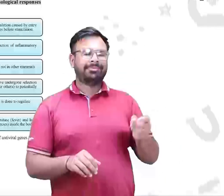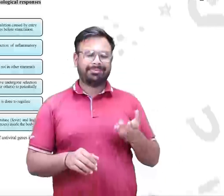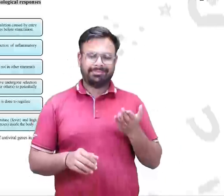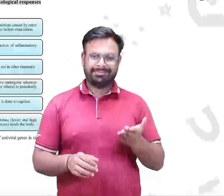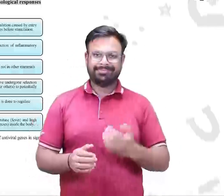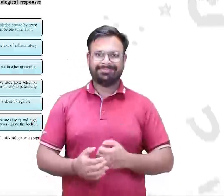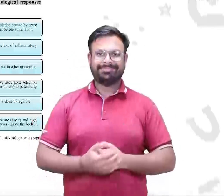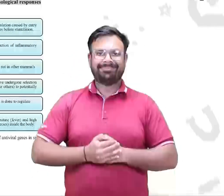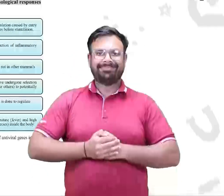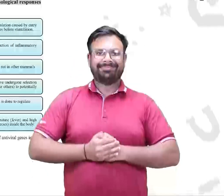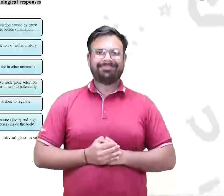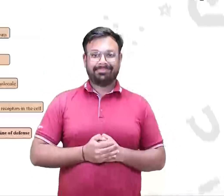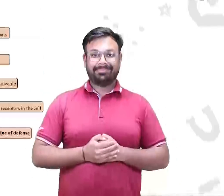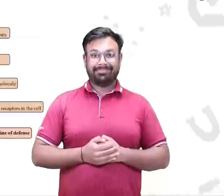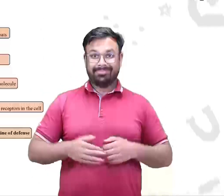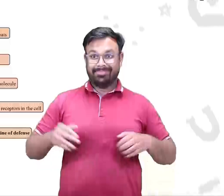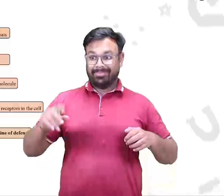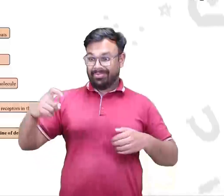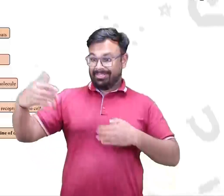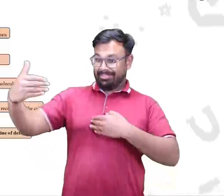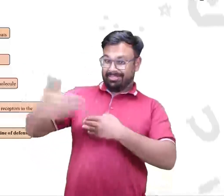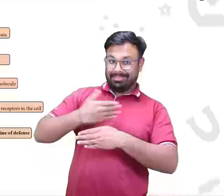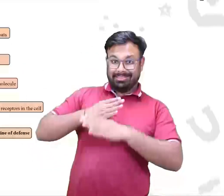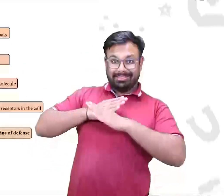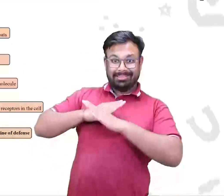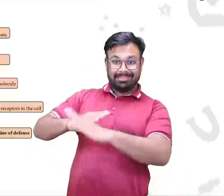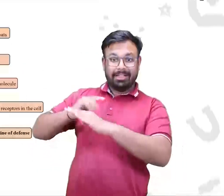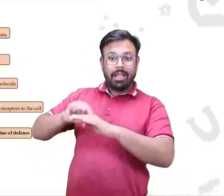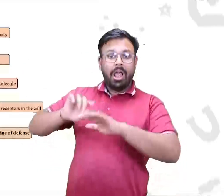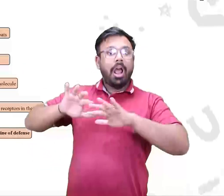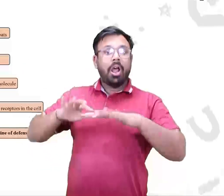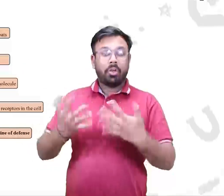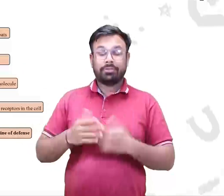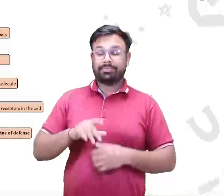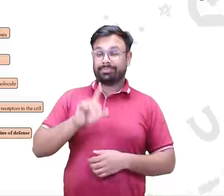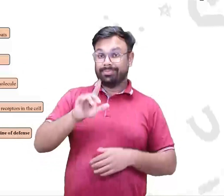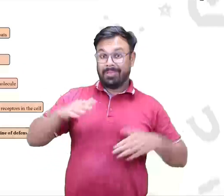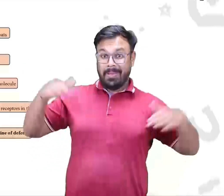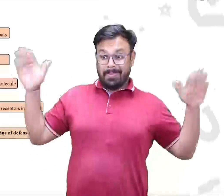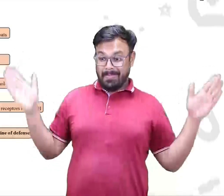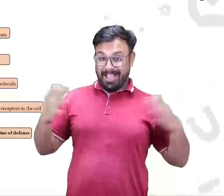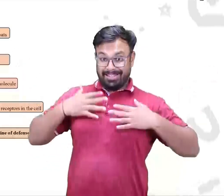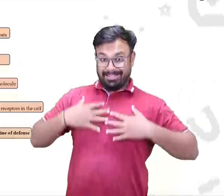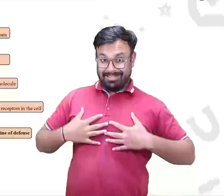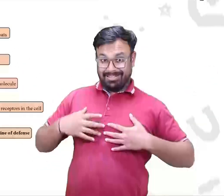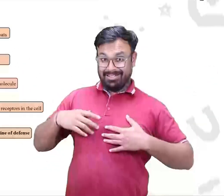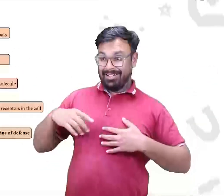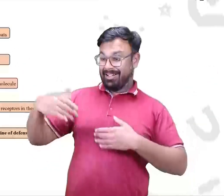How pets respond to stress. First line of defense.